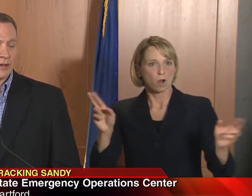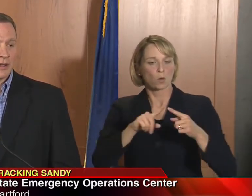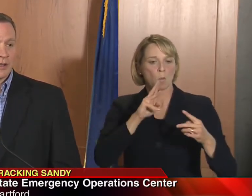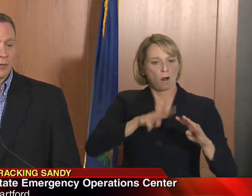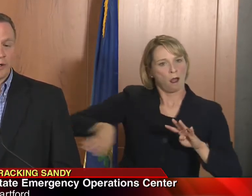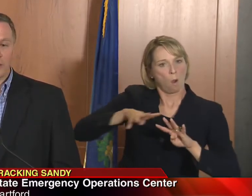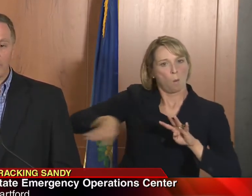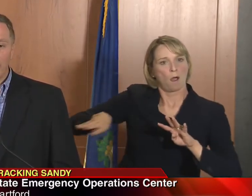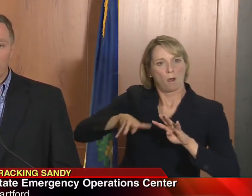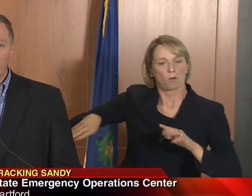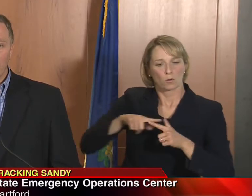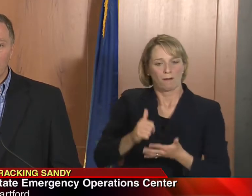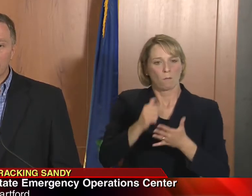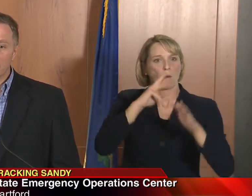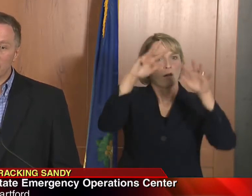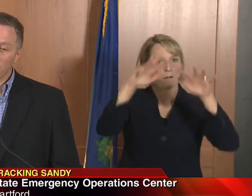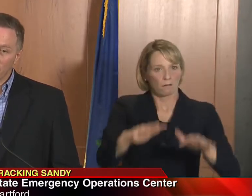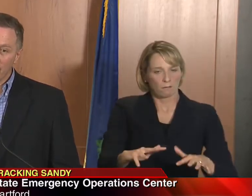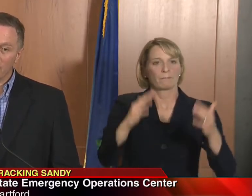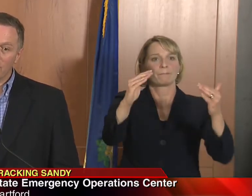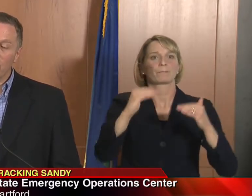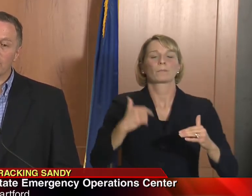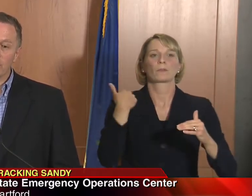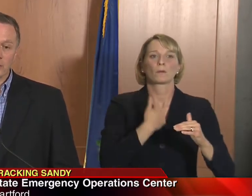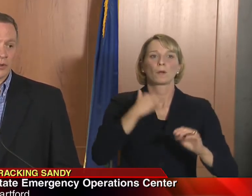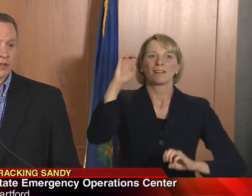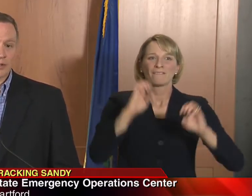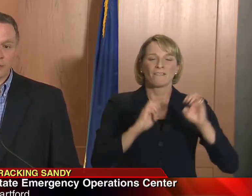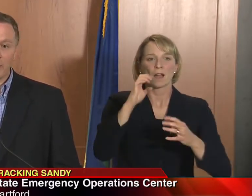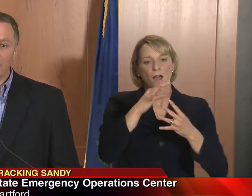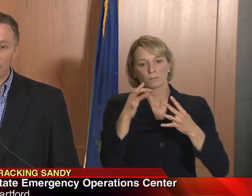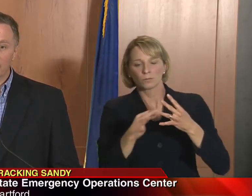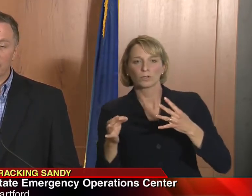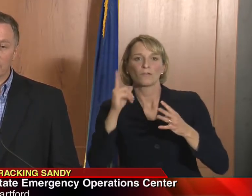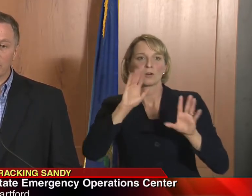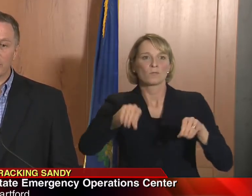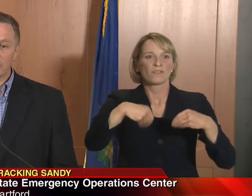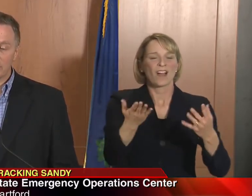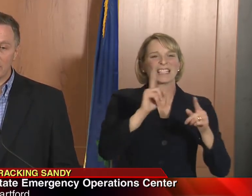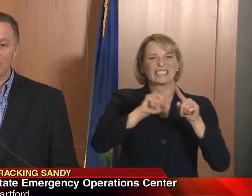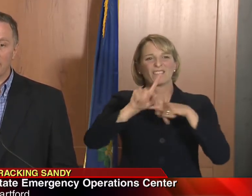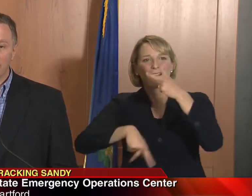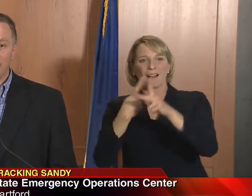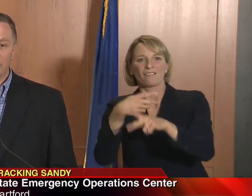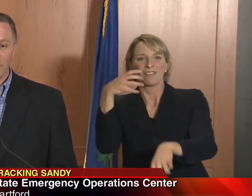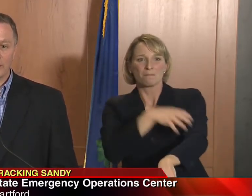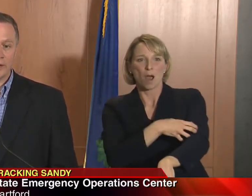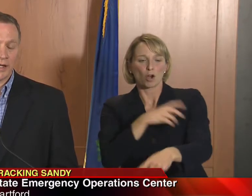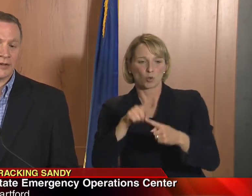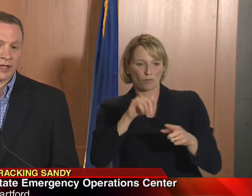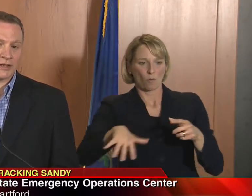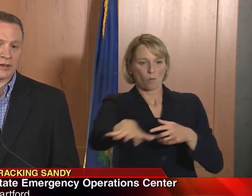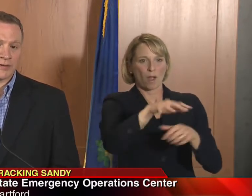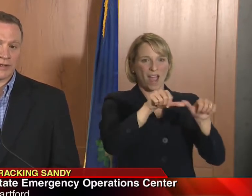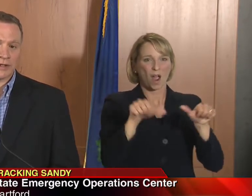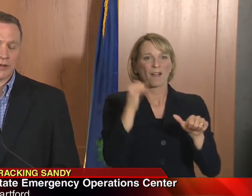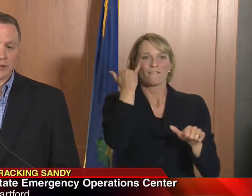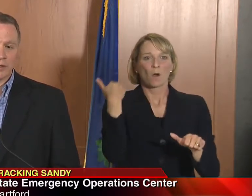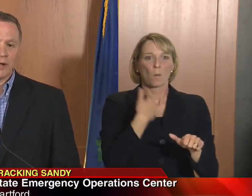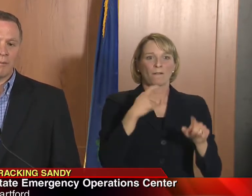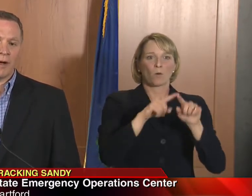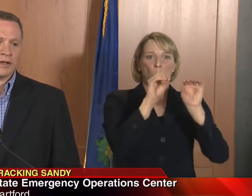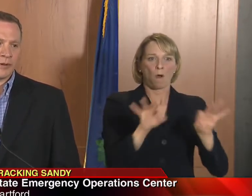situation. We are evaluating options for providing alternate sources of power into those regions if, in fact, we had to de-energize those